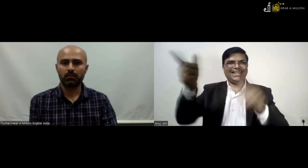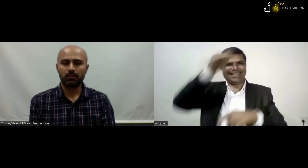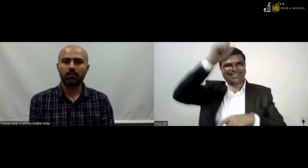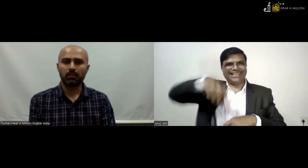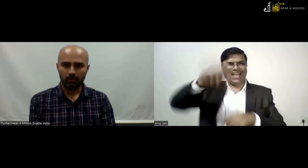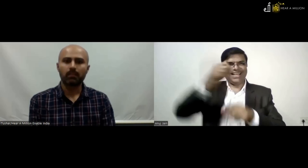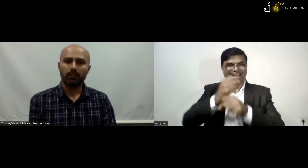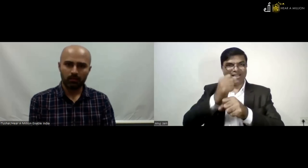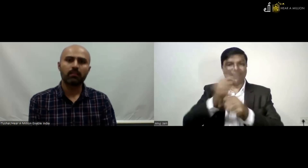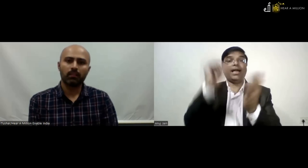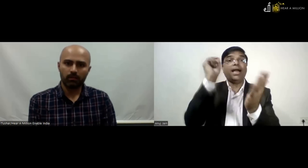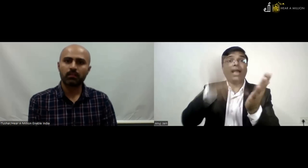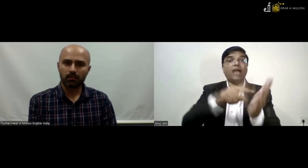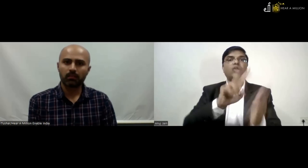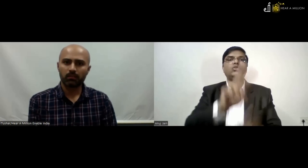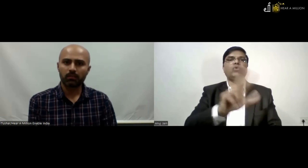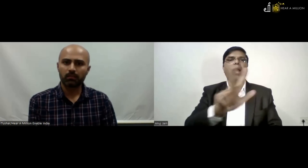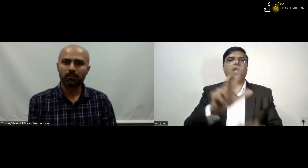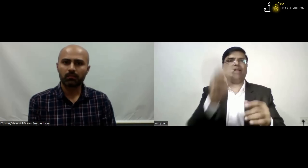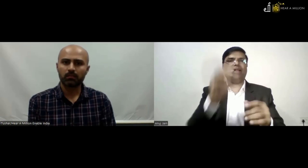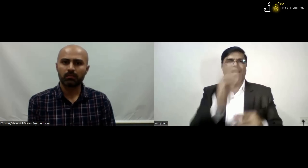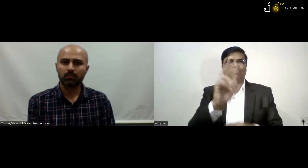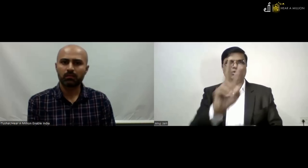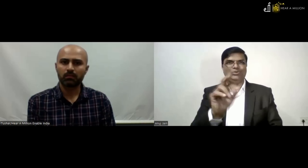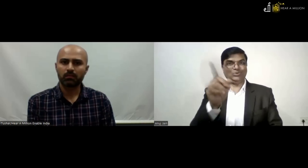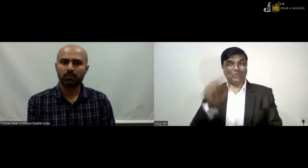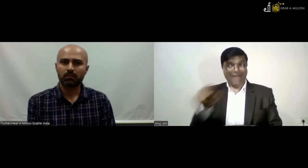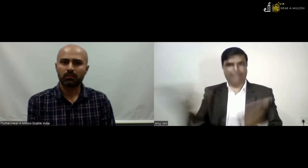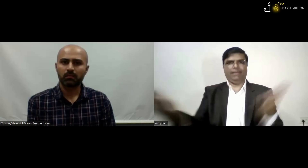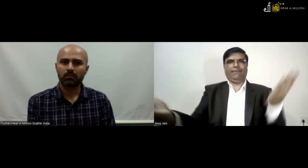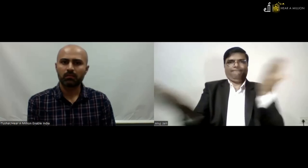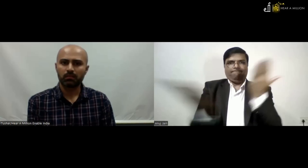paper and along with